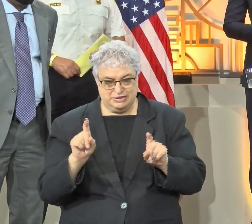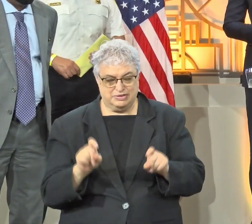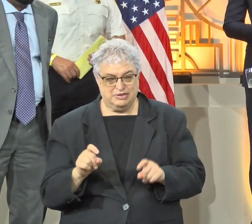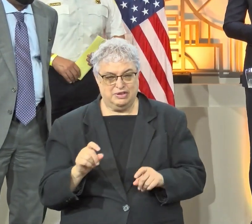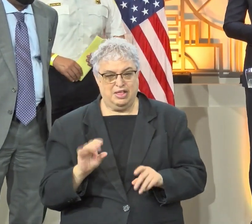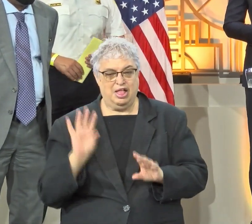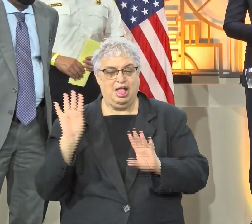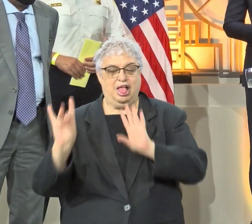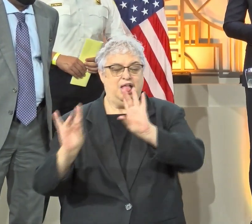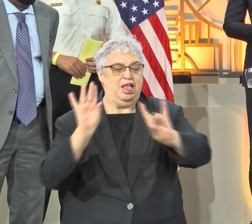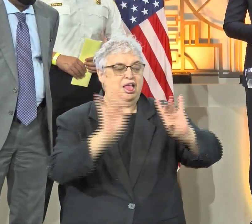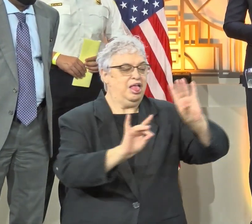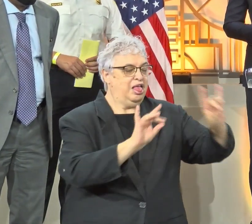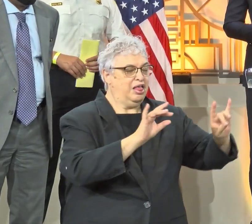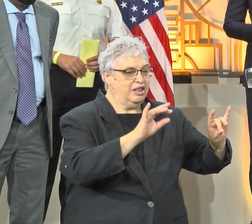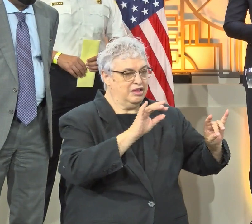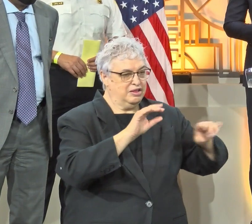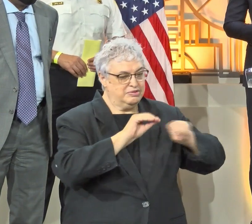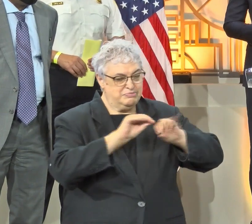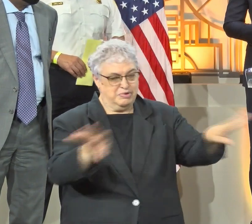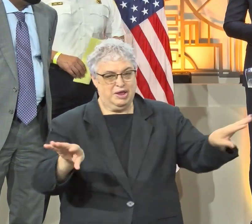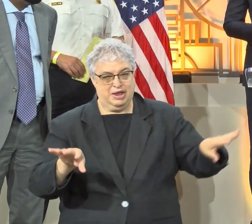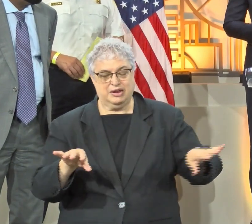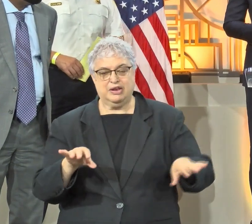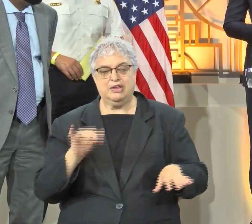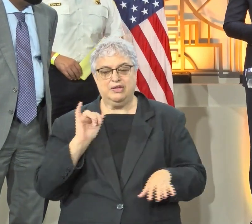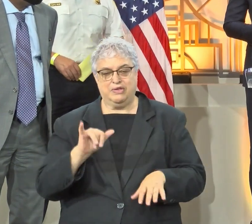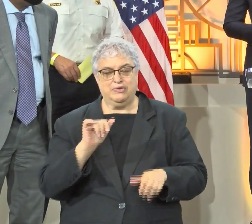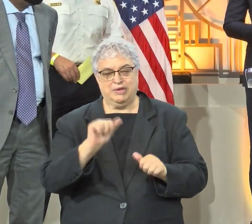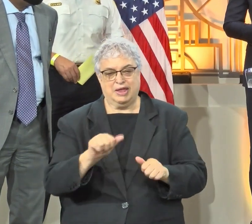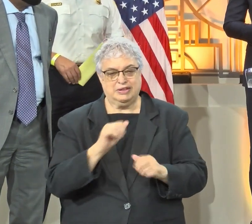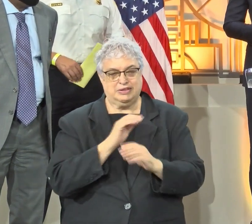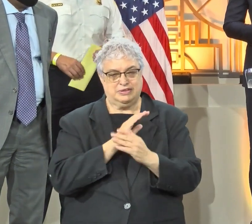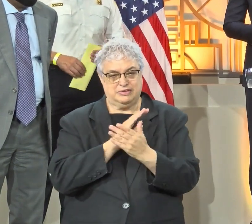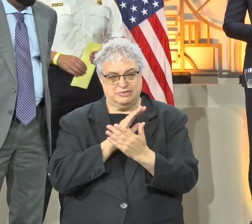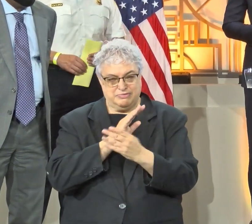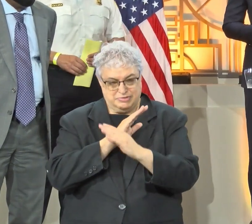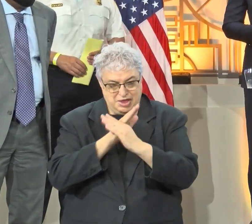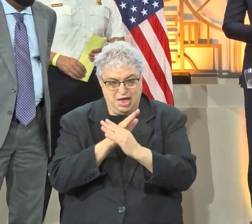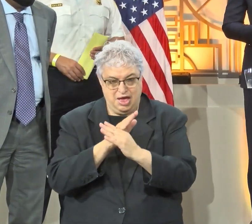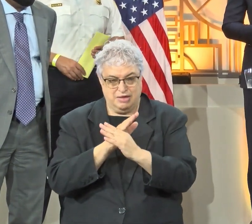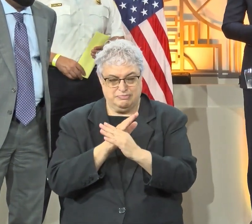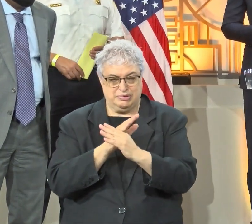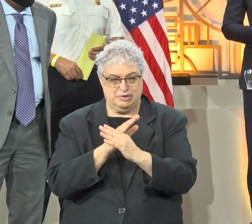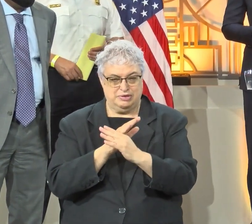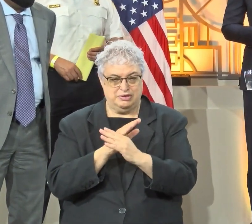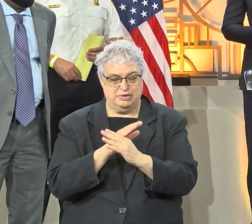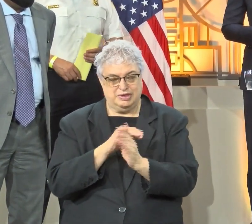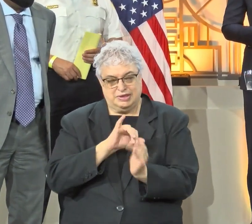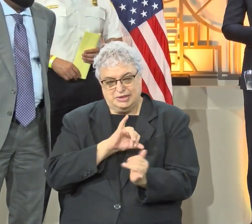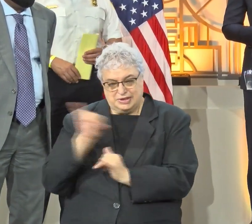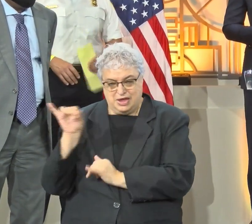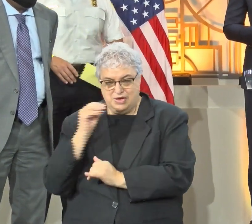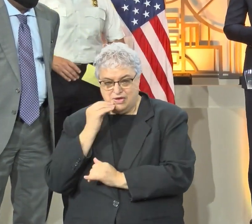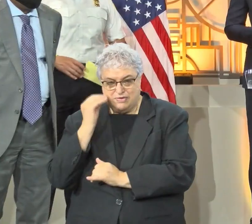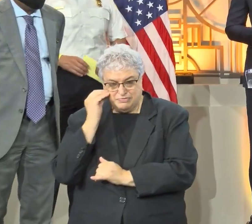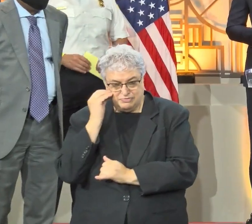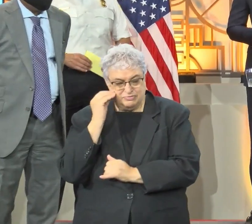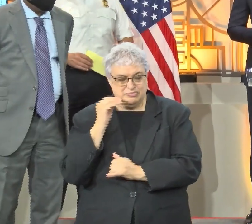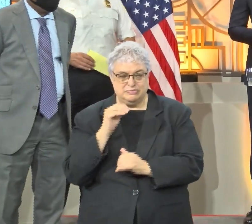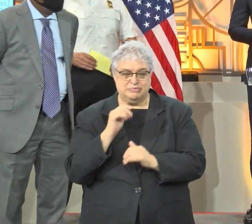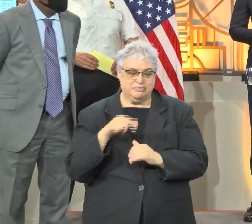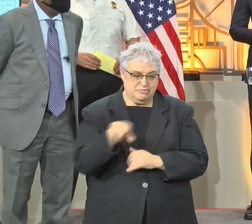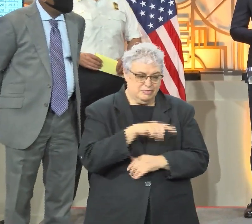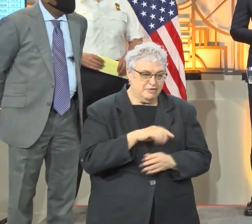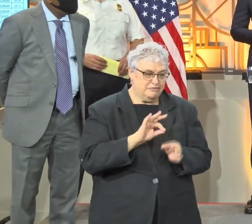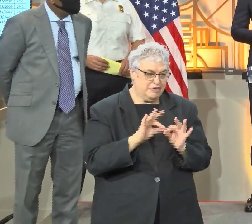spreading the virus unknowingly because you don't have any symptoms, that you can then stop spreading the virus to your family. And number two,